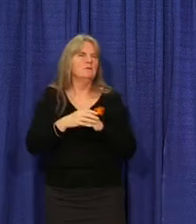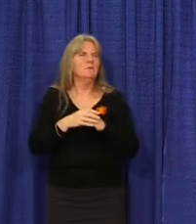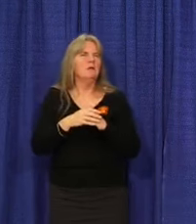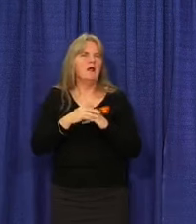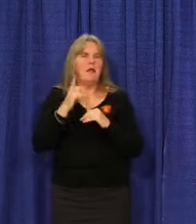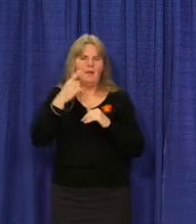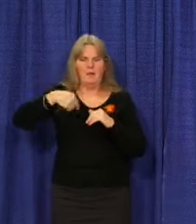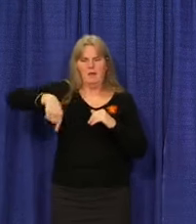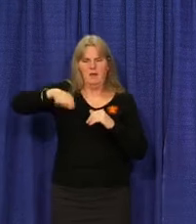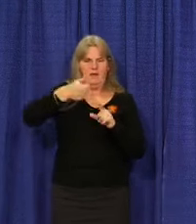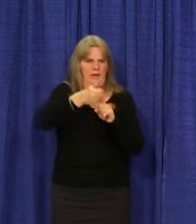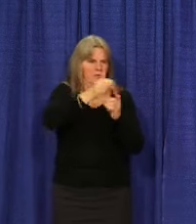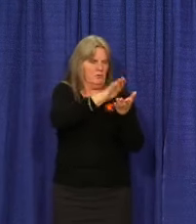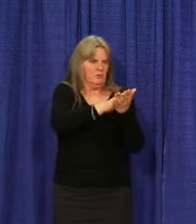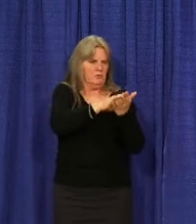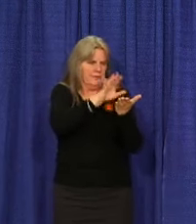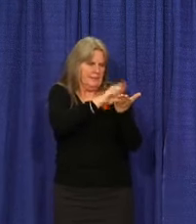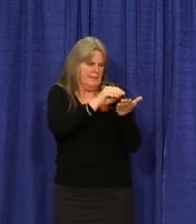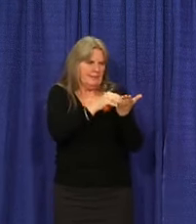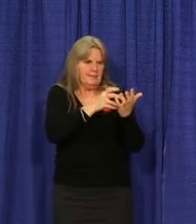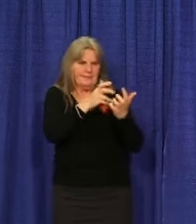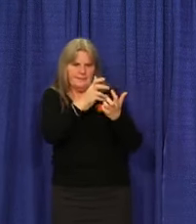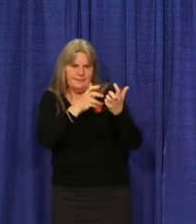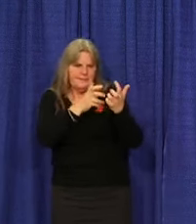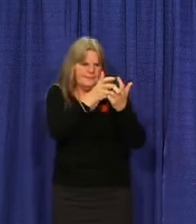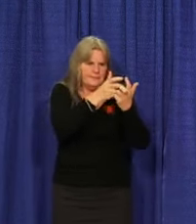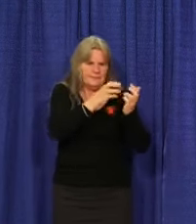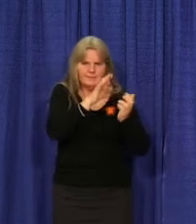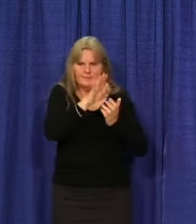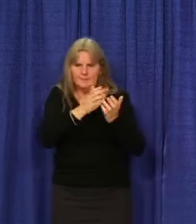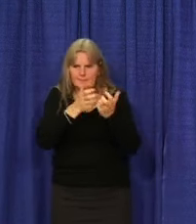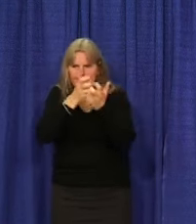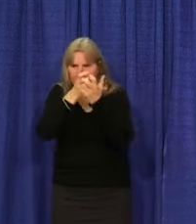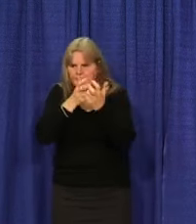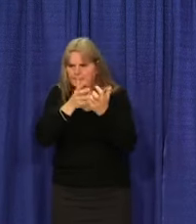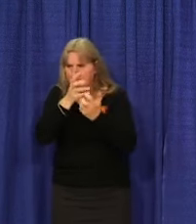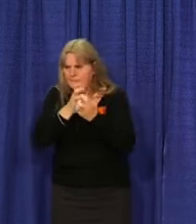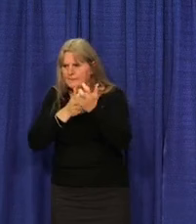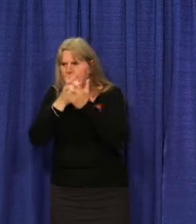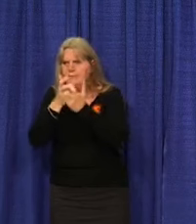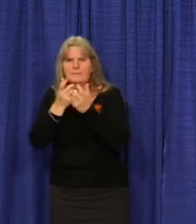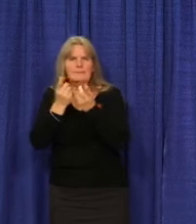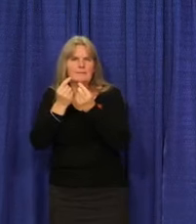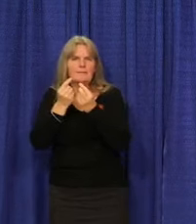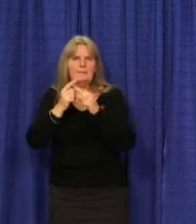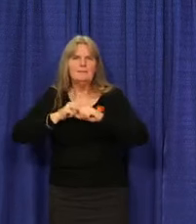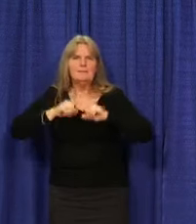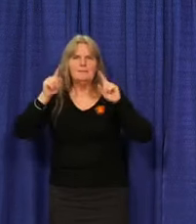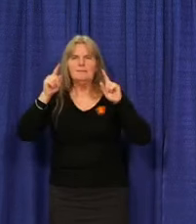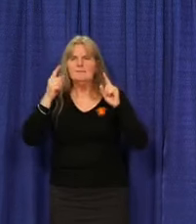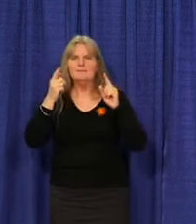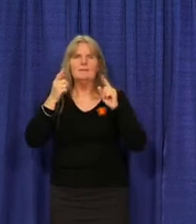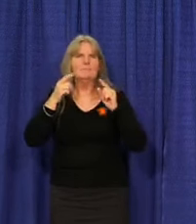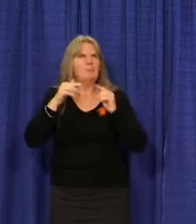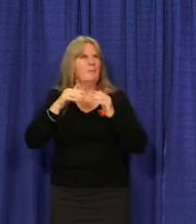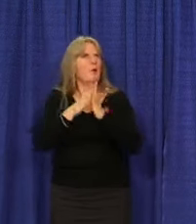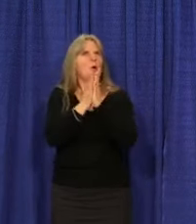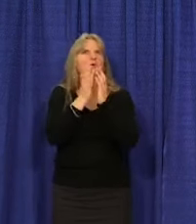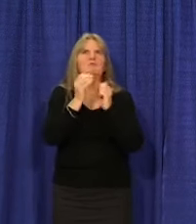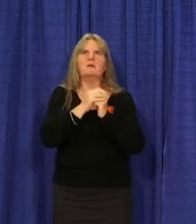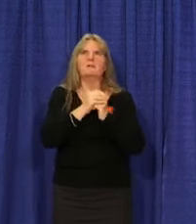kind of learning, that whole kind of adaptation to new ways of behaving, whether it's playing on the playground